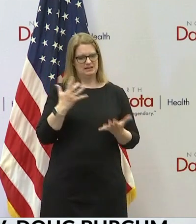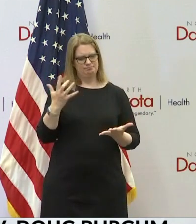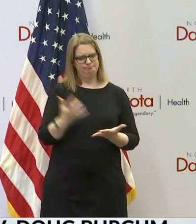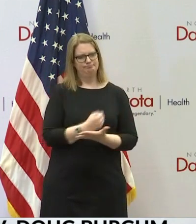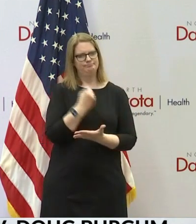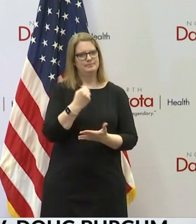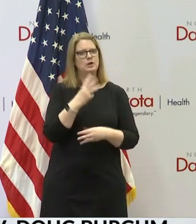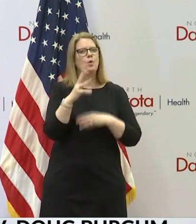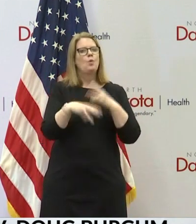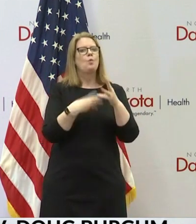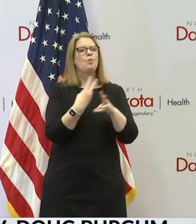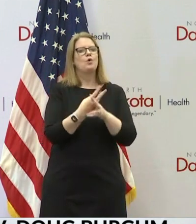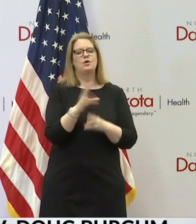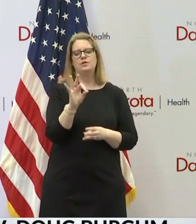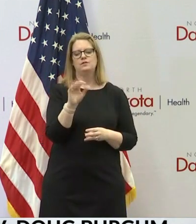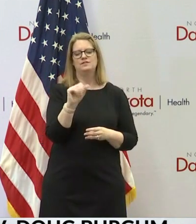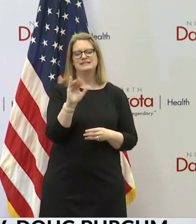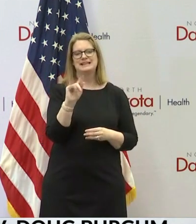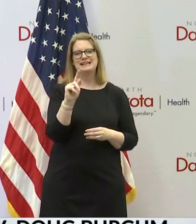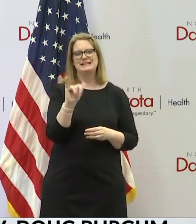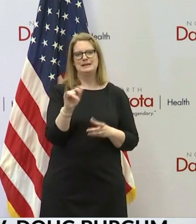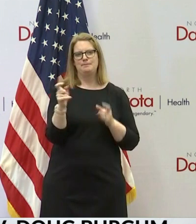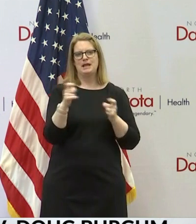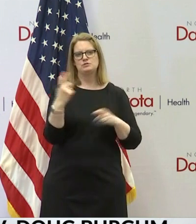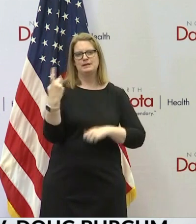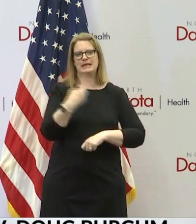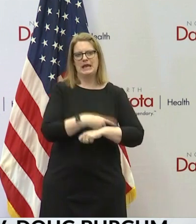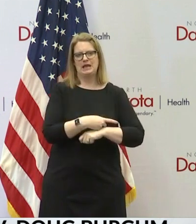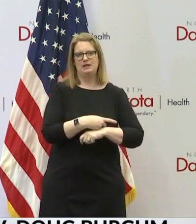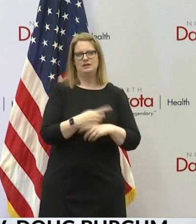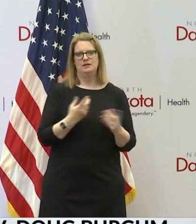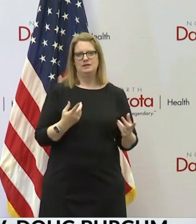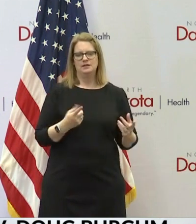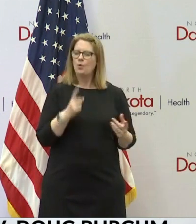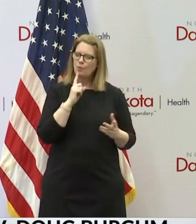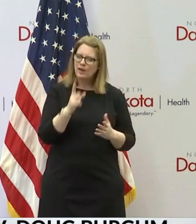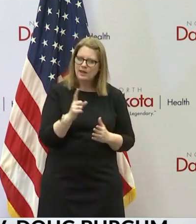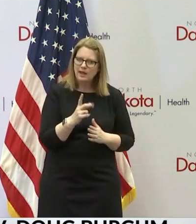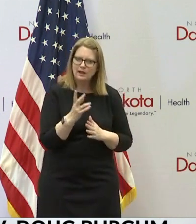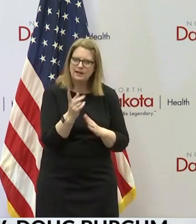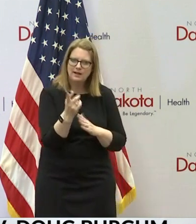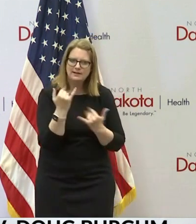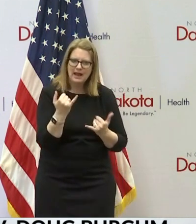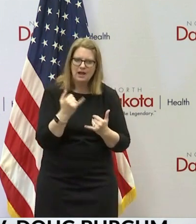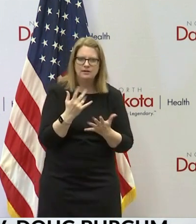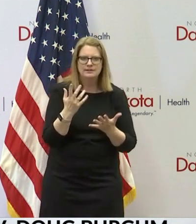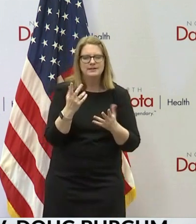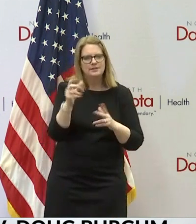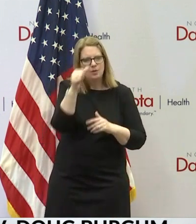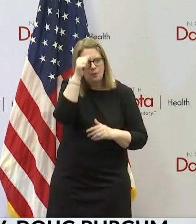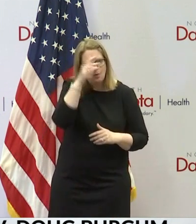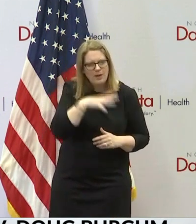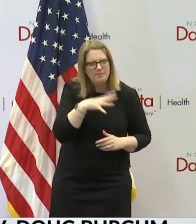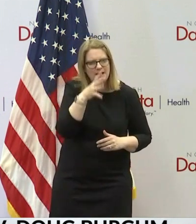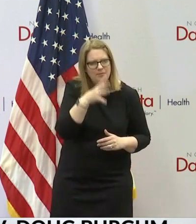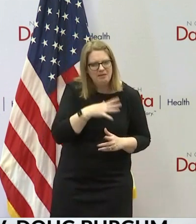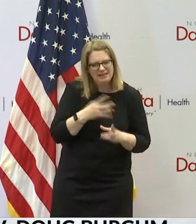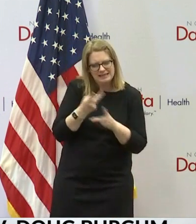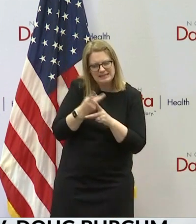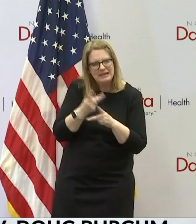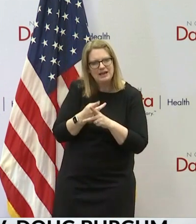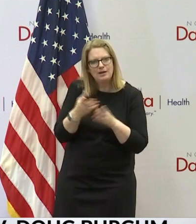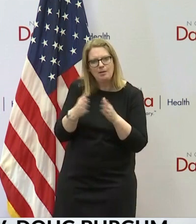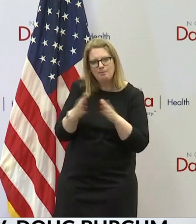is World Facility Management Day. And we want to take a moment to thank all of the hardworking women and men who take care of both public and private